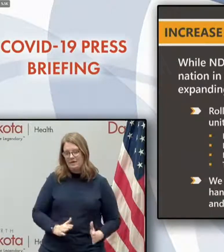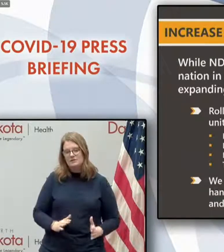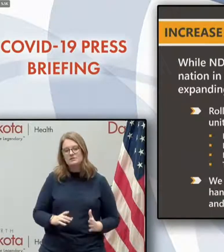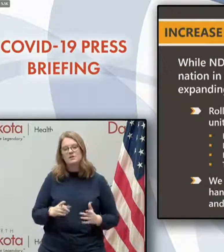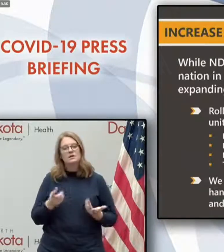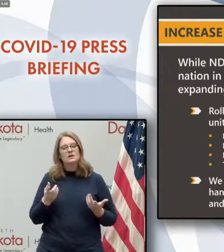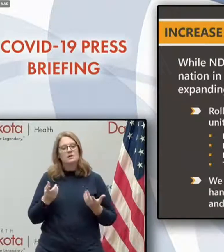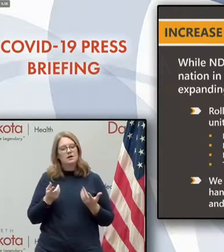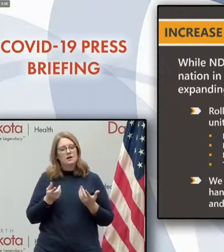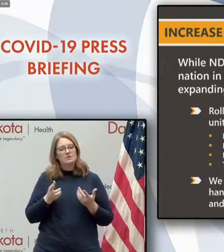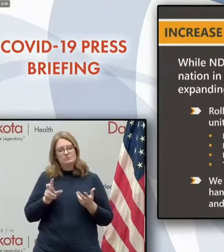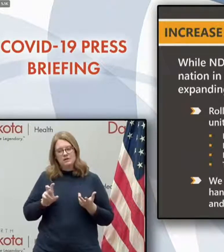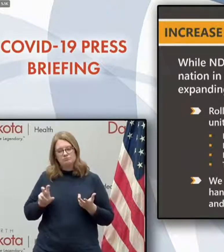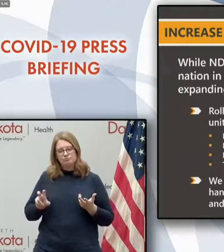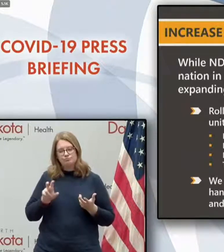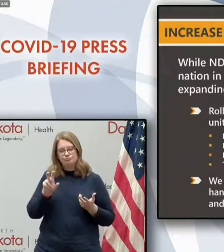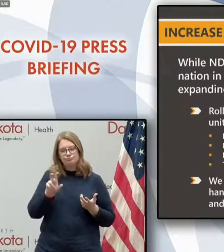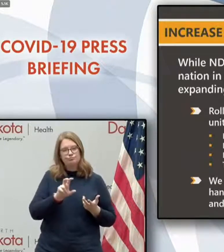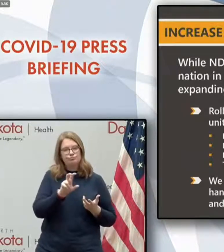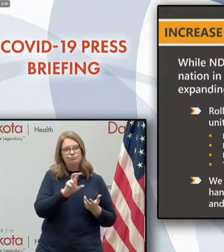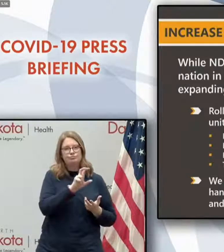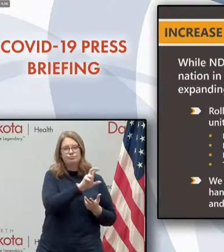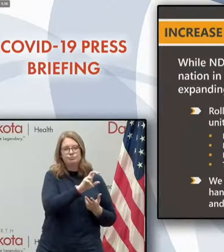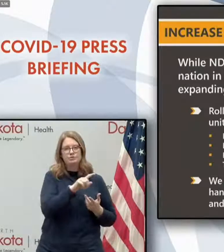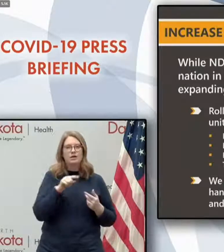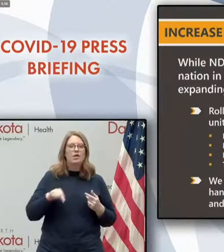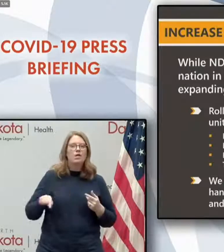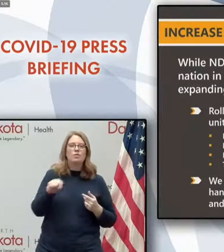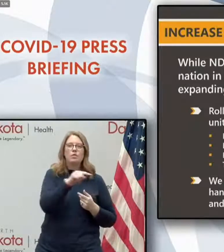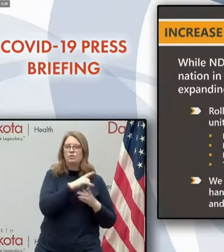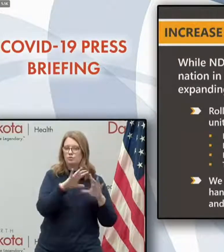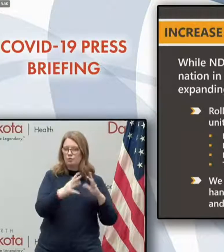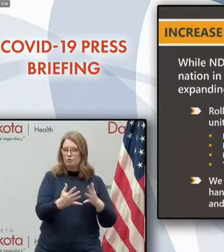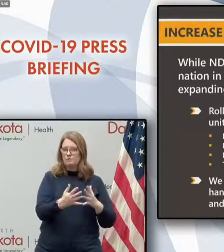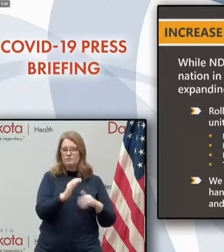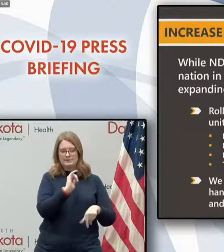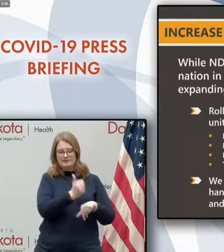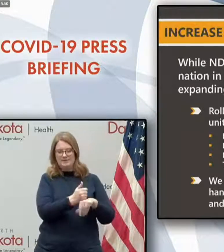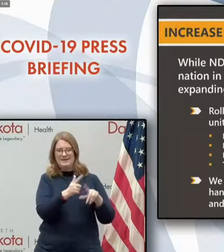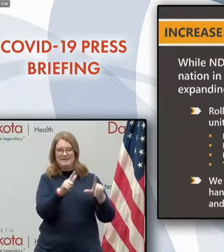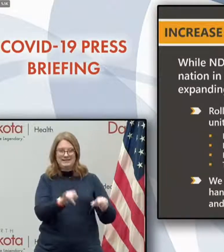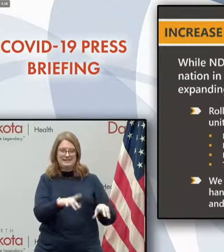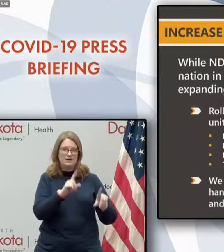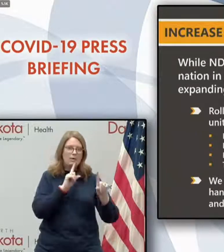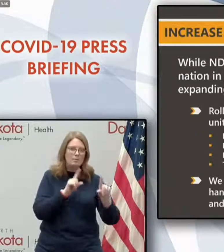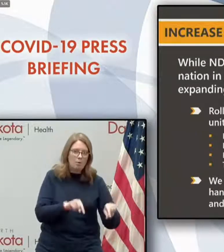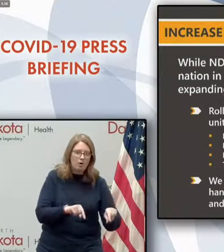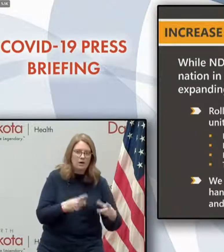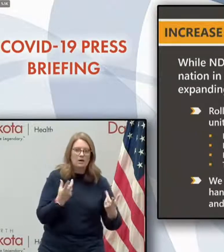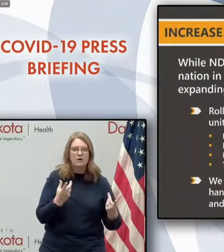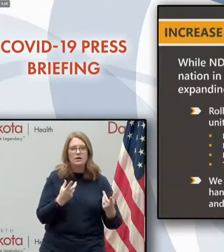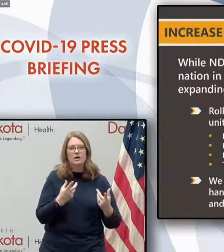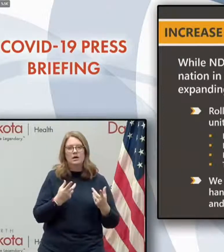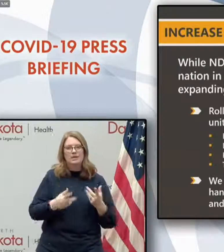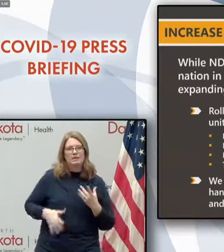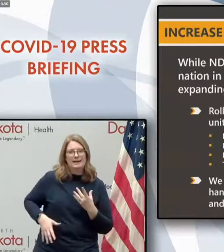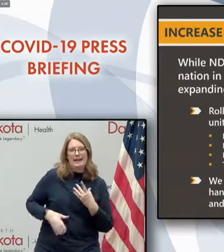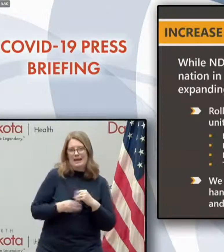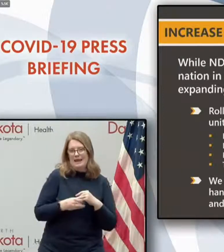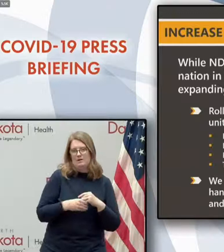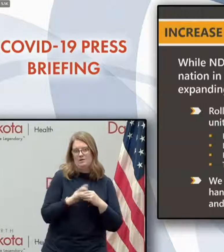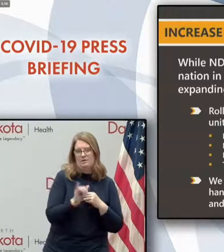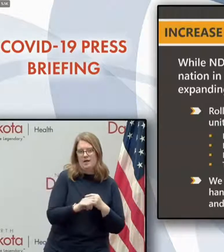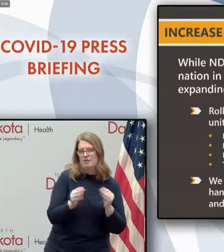smaller, those groups will work out their testing systems and their reporting systems, and then we can expand on top of those